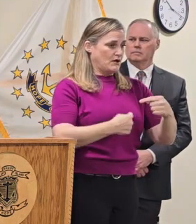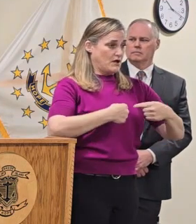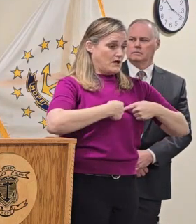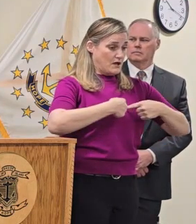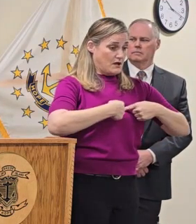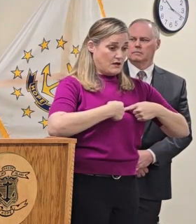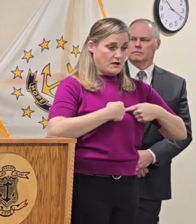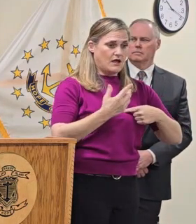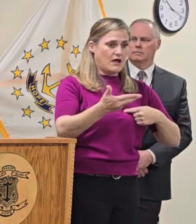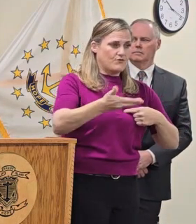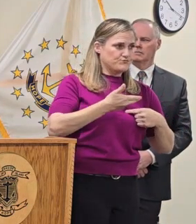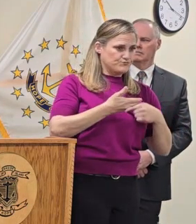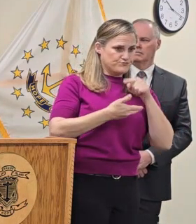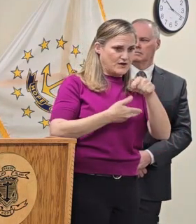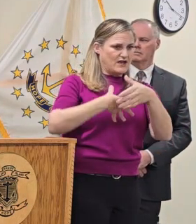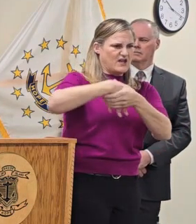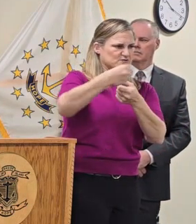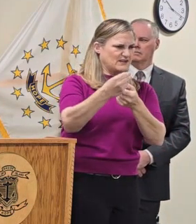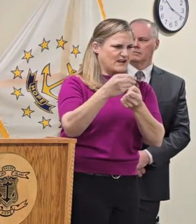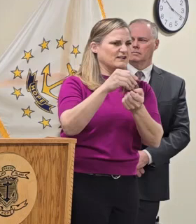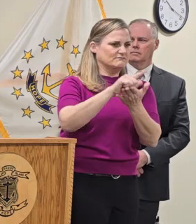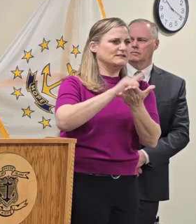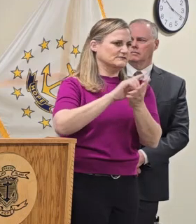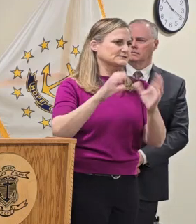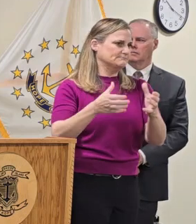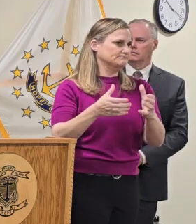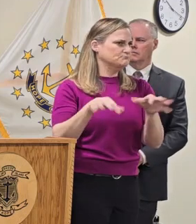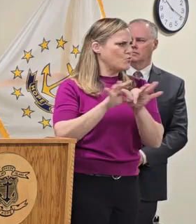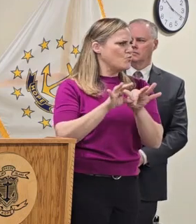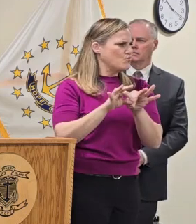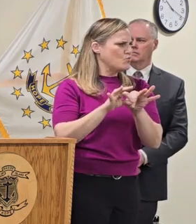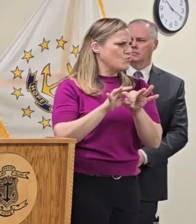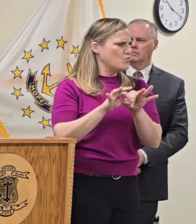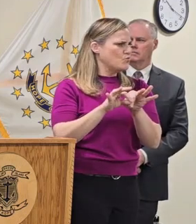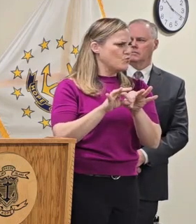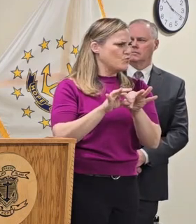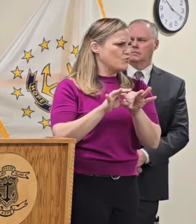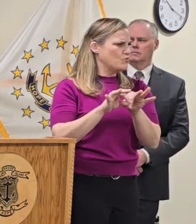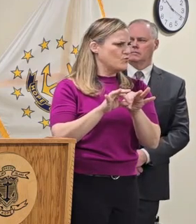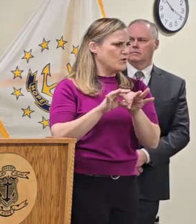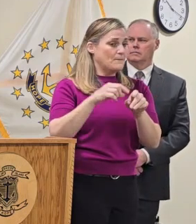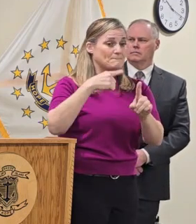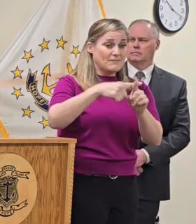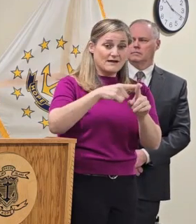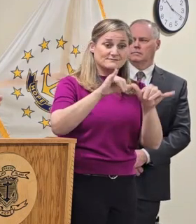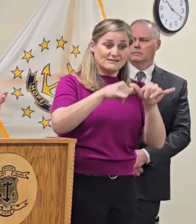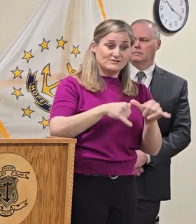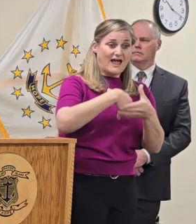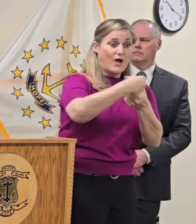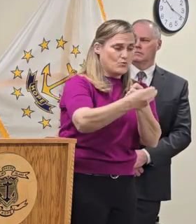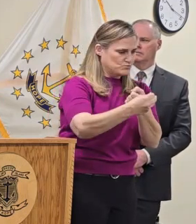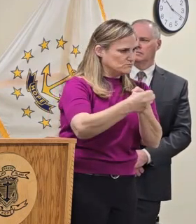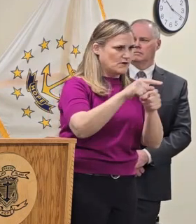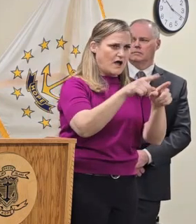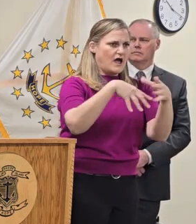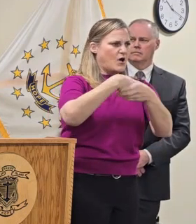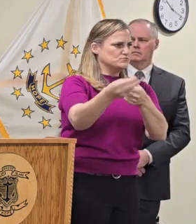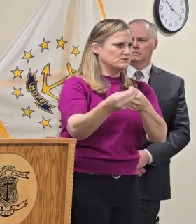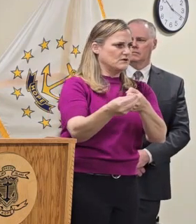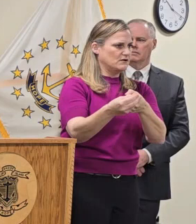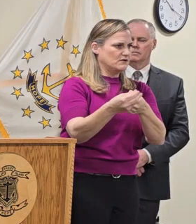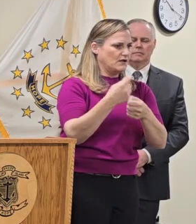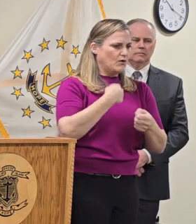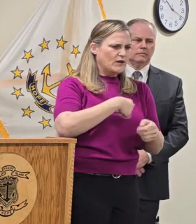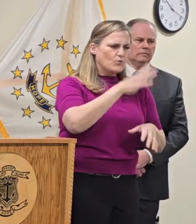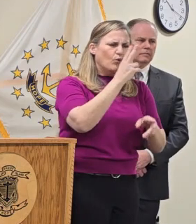we've hired a team, not only on the engineering, but also now on the legal, and we'll use every asset that the state has